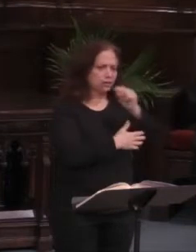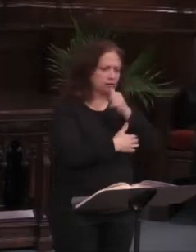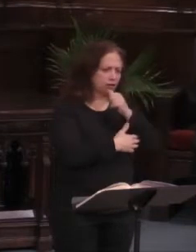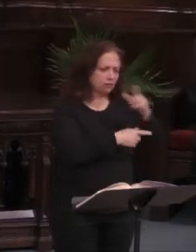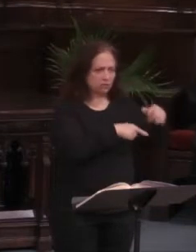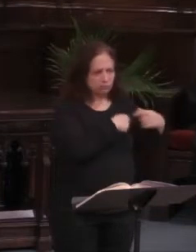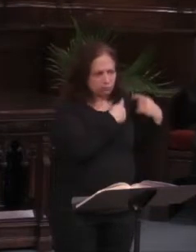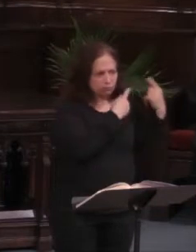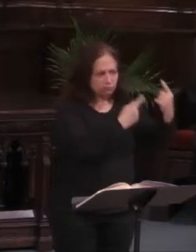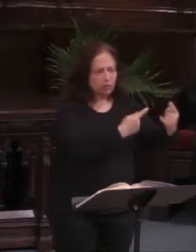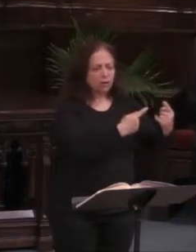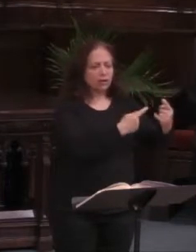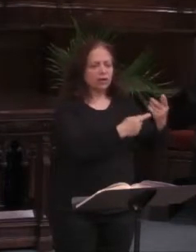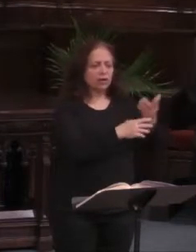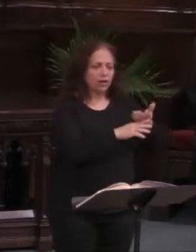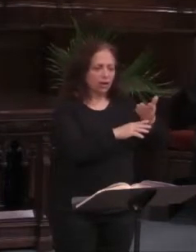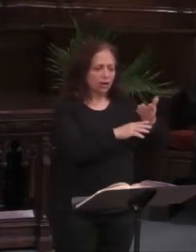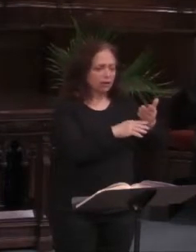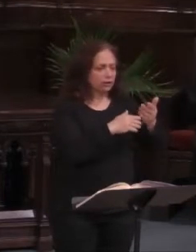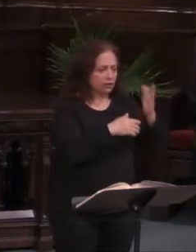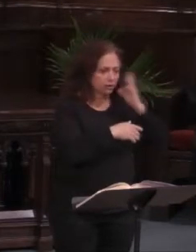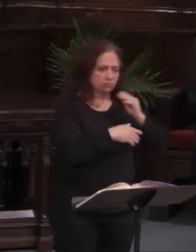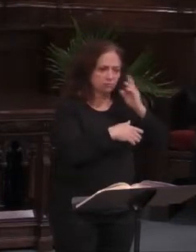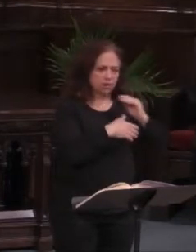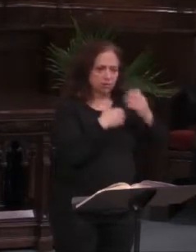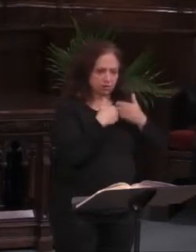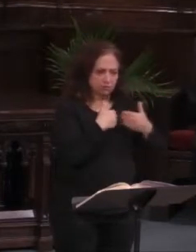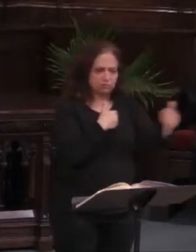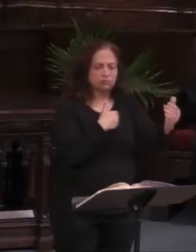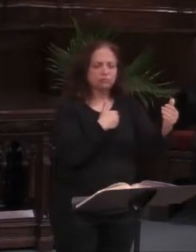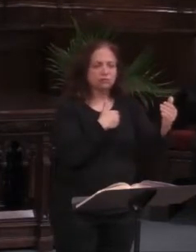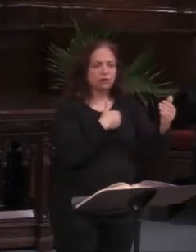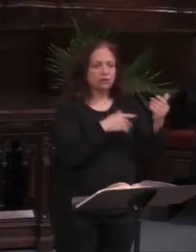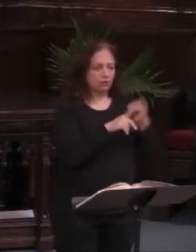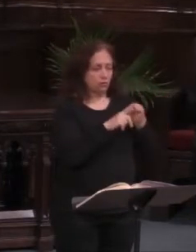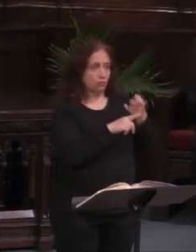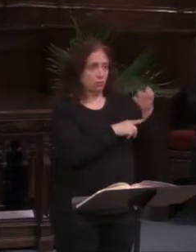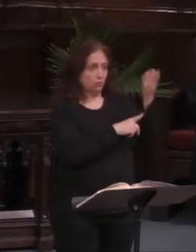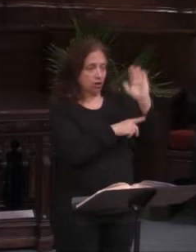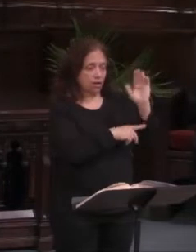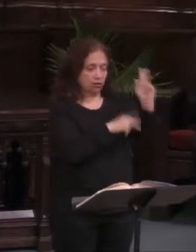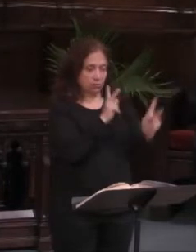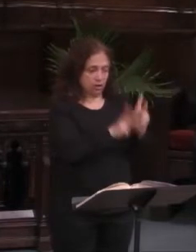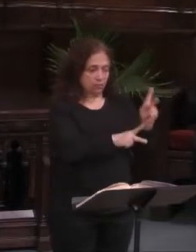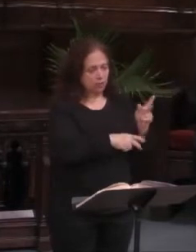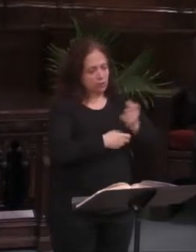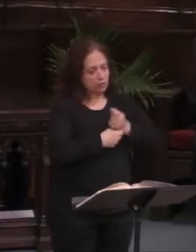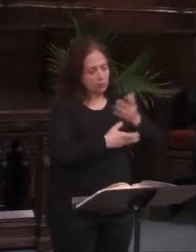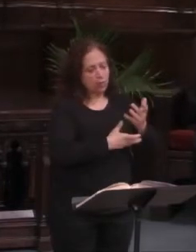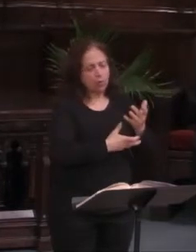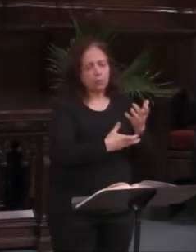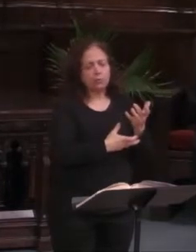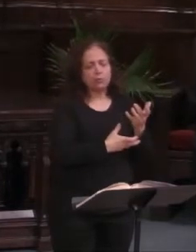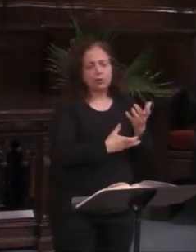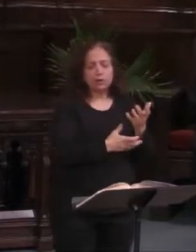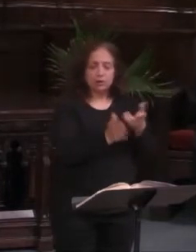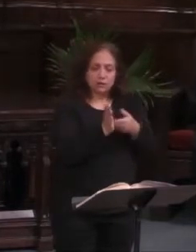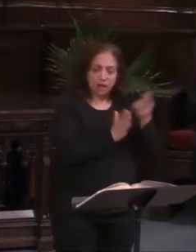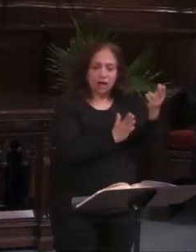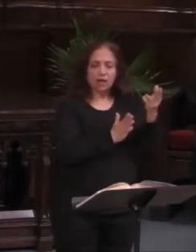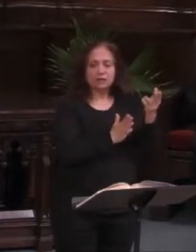had been and was being experienced by God's people. It's a poem that gives